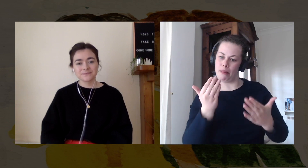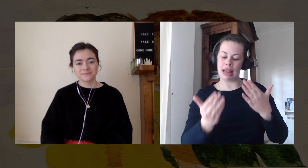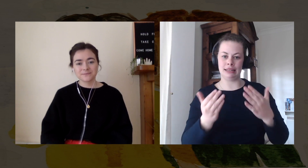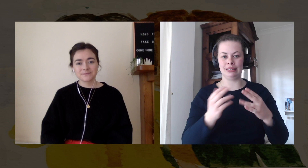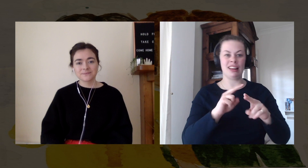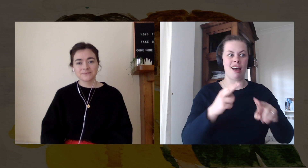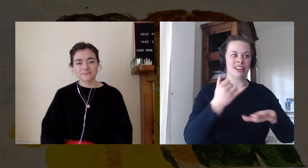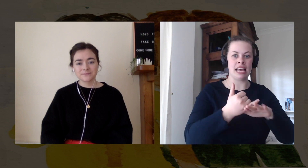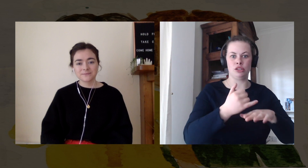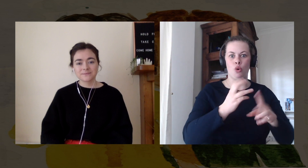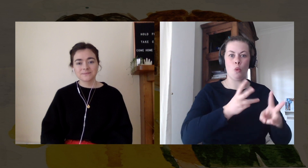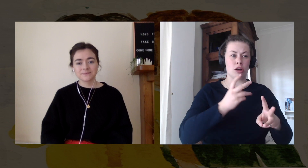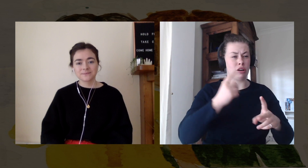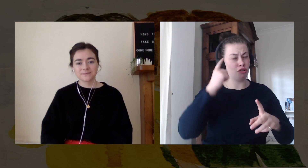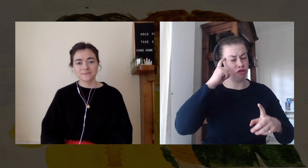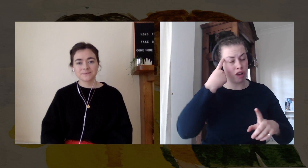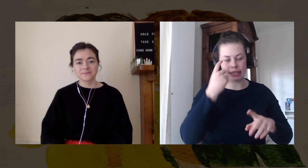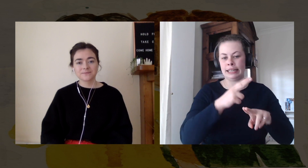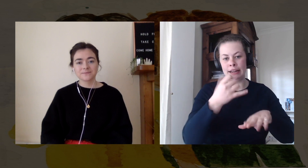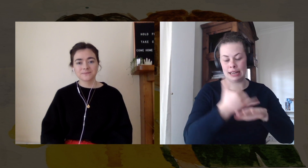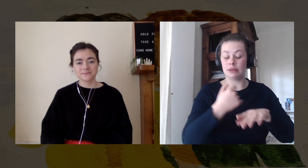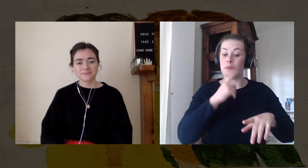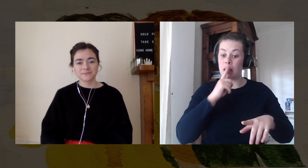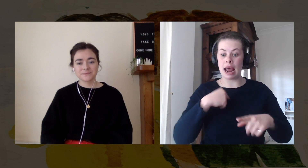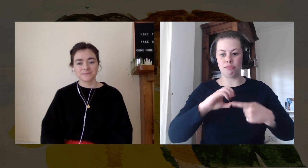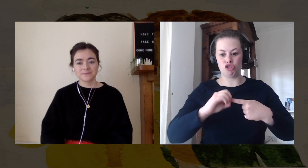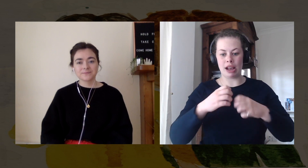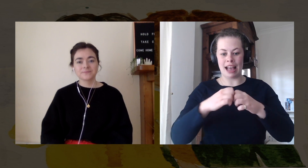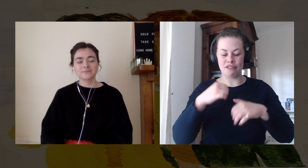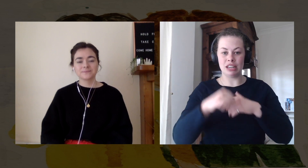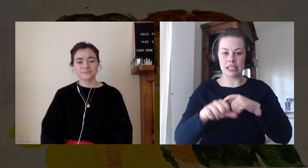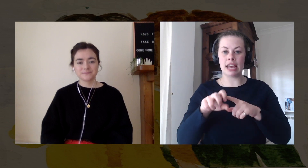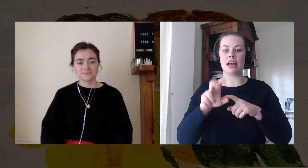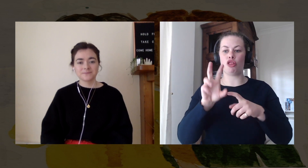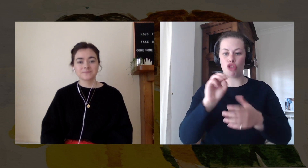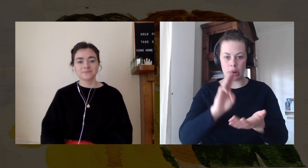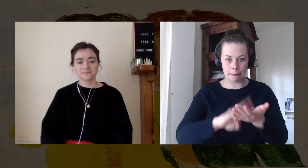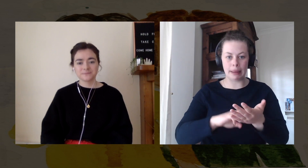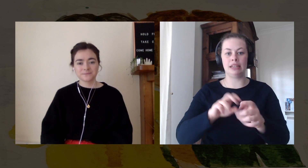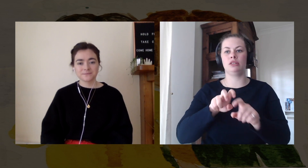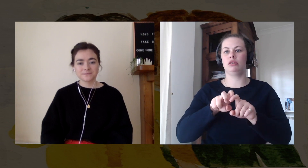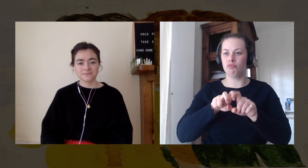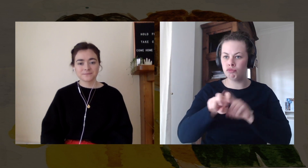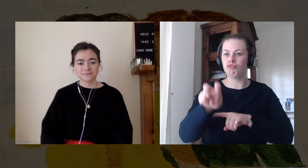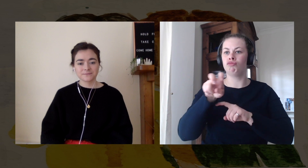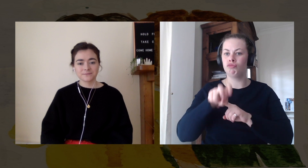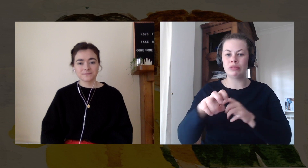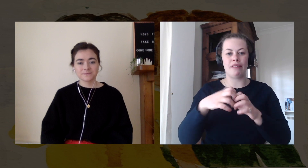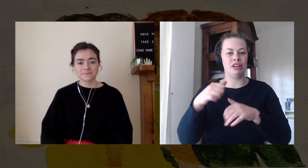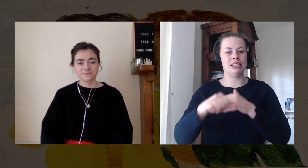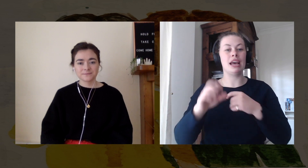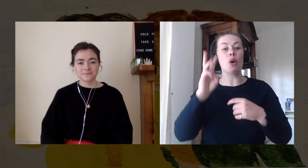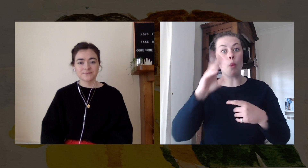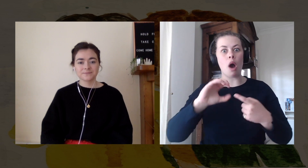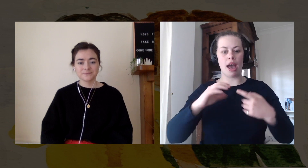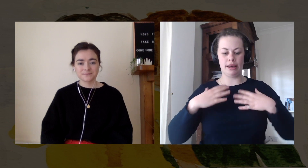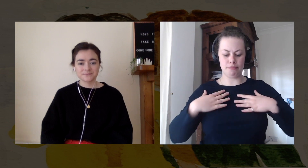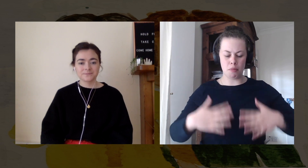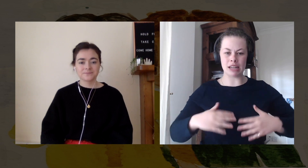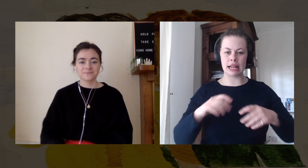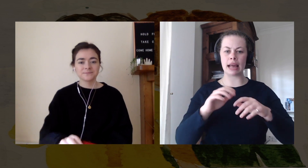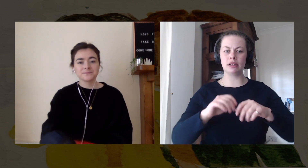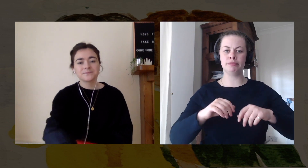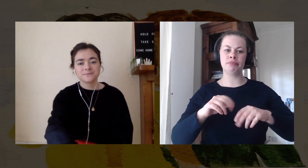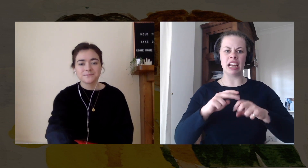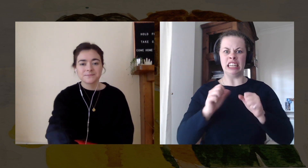day is like wake up, go for a 30-minute walk and start my day. And part of that is to loosen things up as well, like a physical warm-up, not